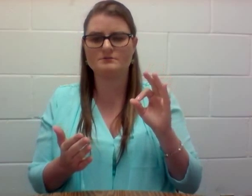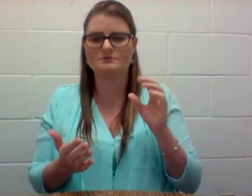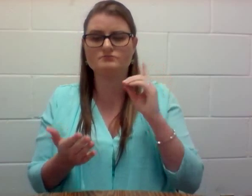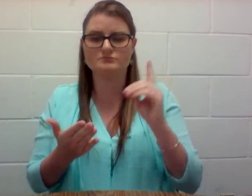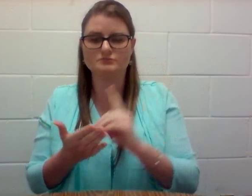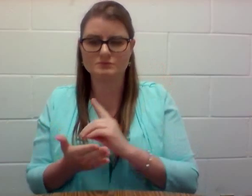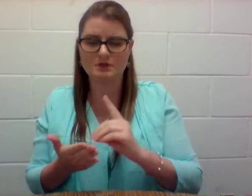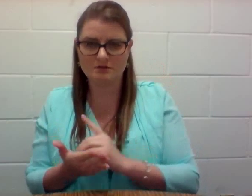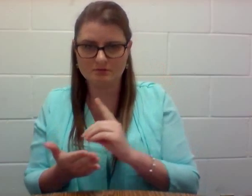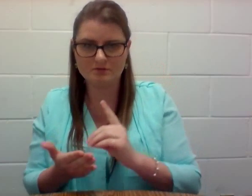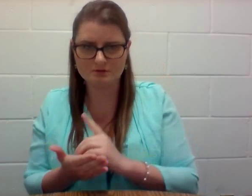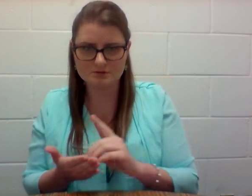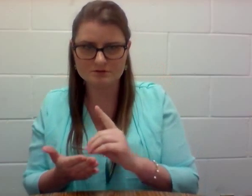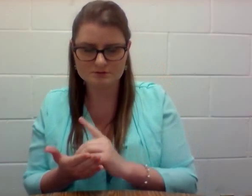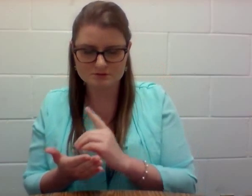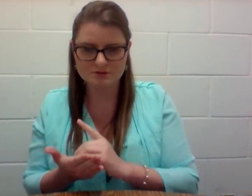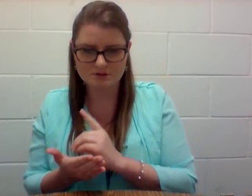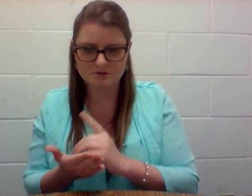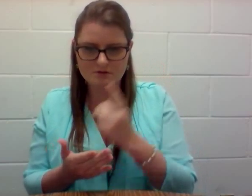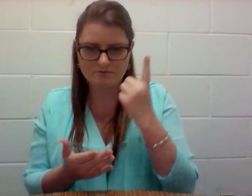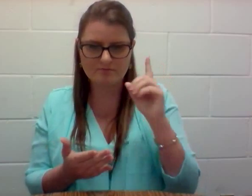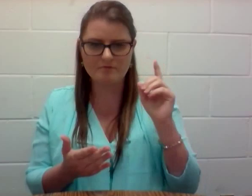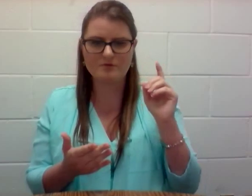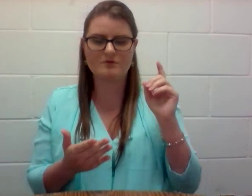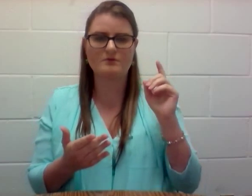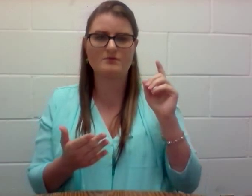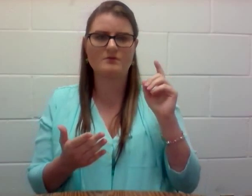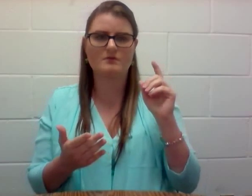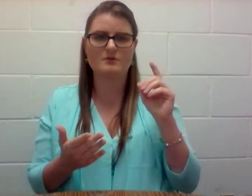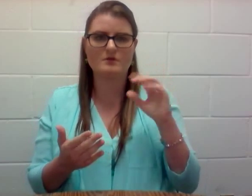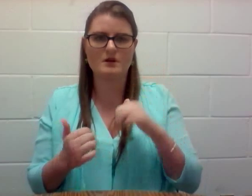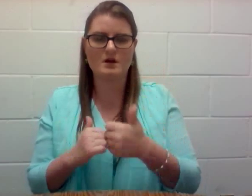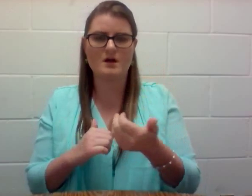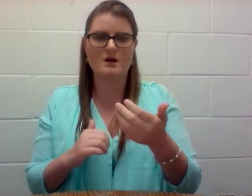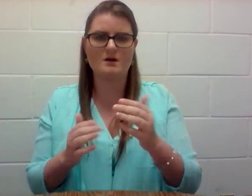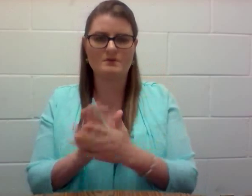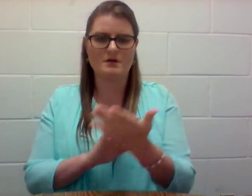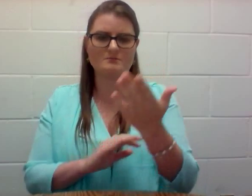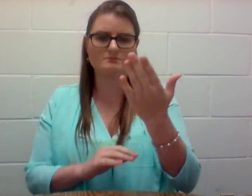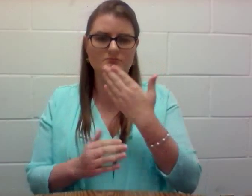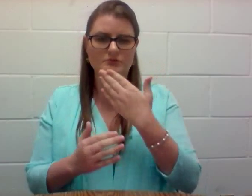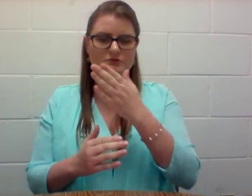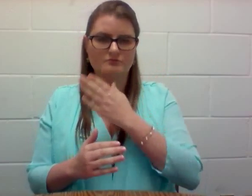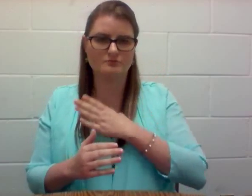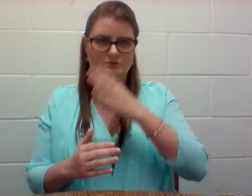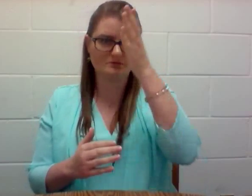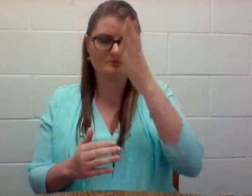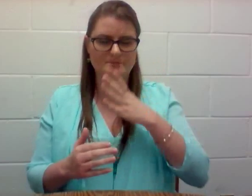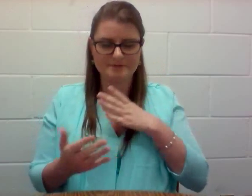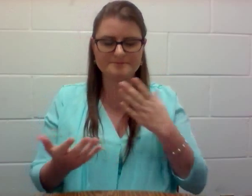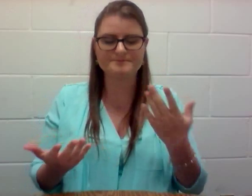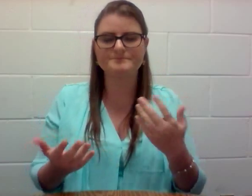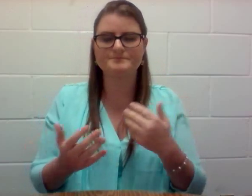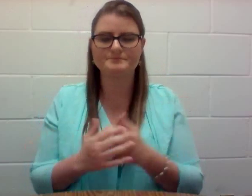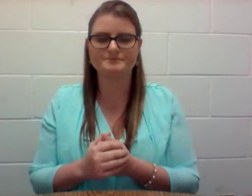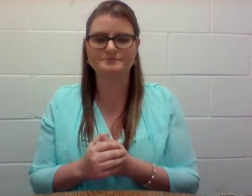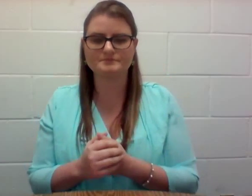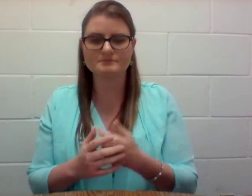are. And then I've argued these and spelled them out in a little book called What's the Difference? And these are